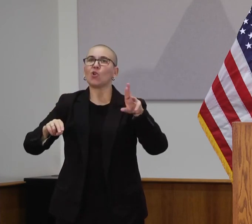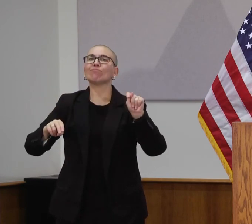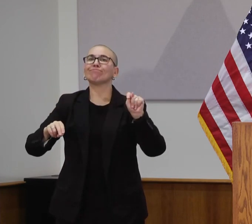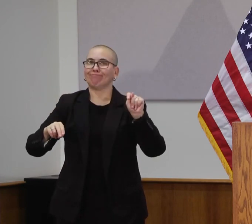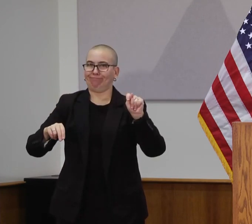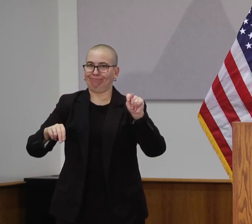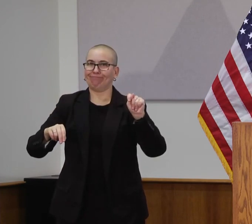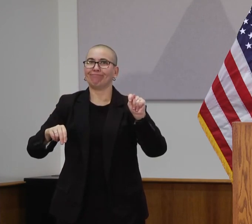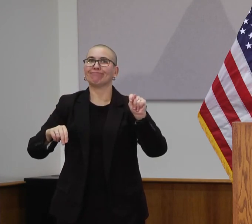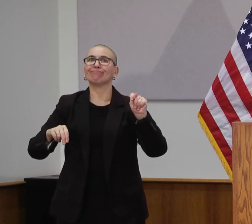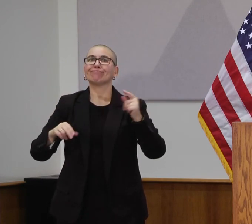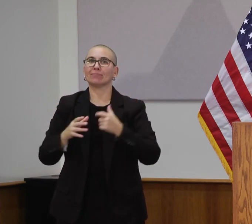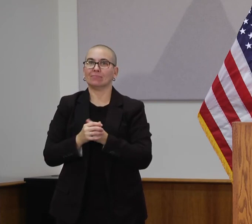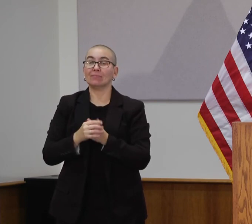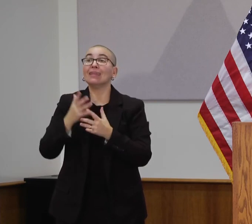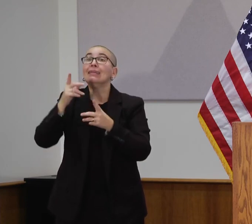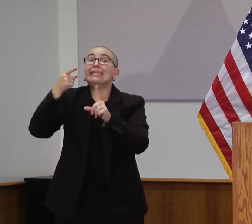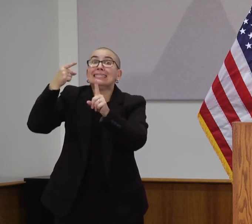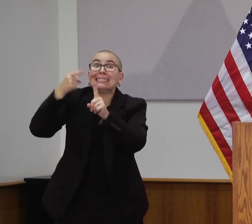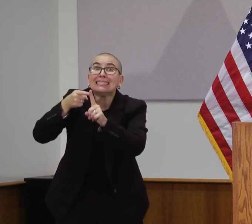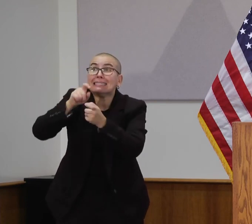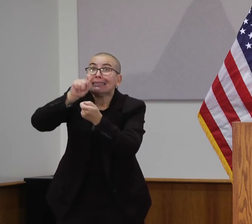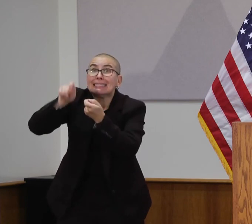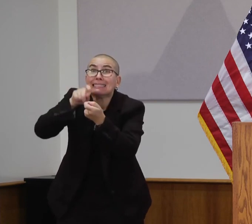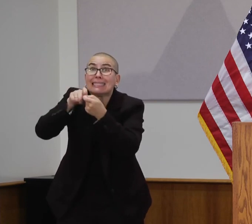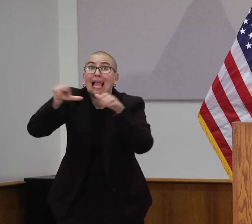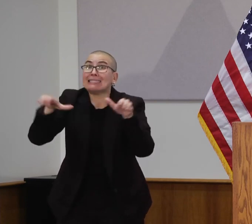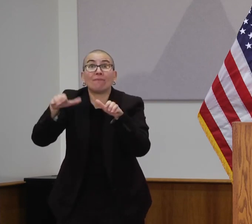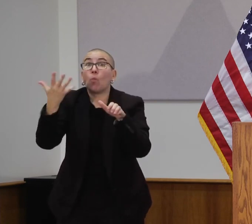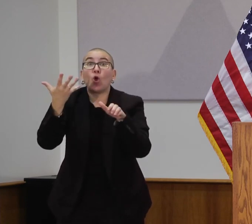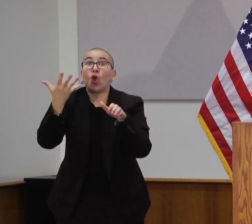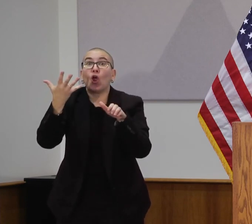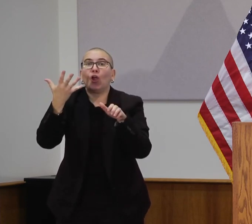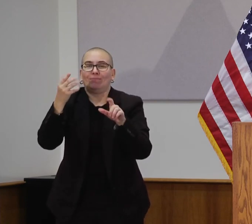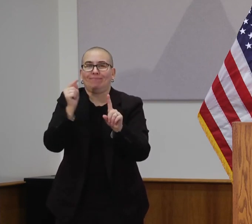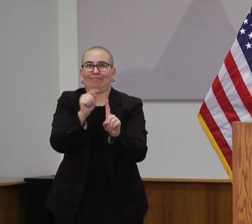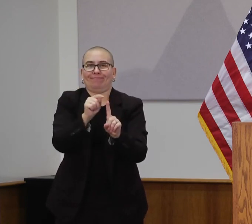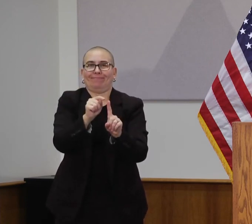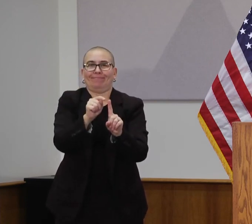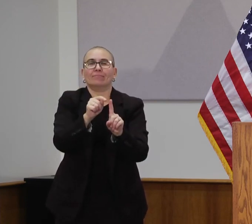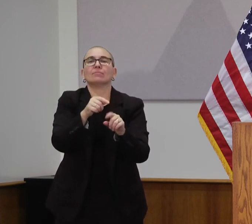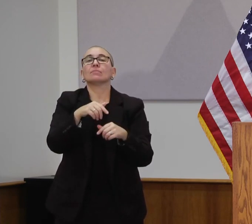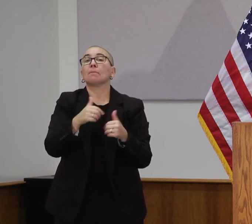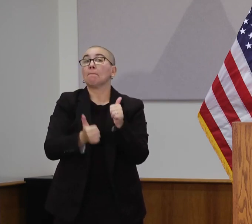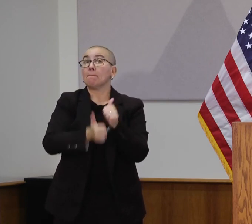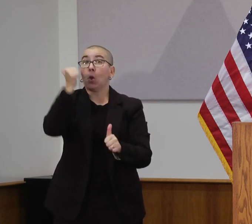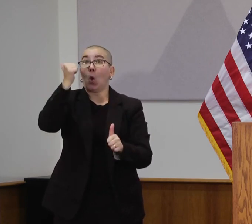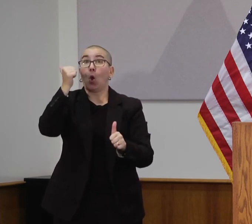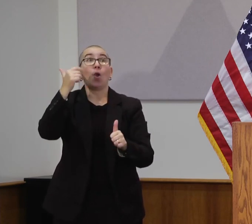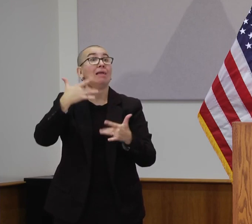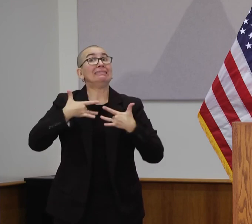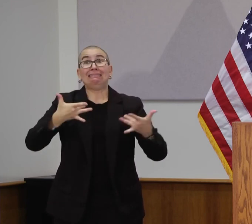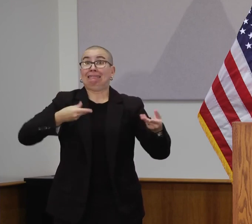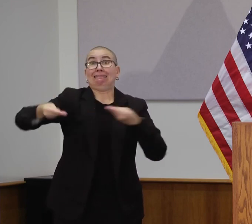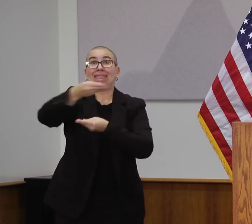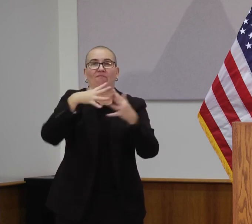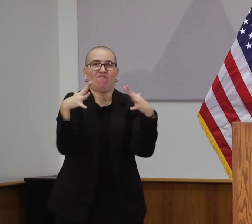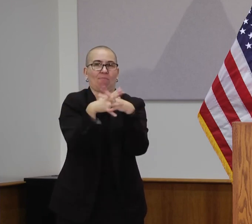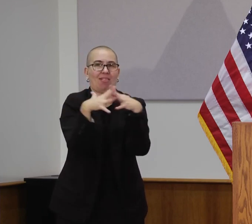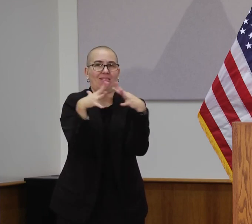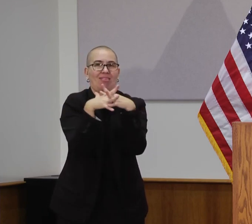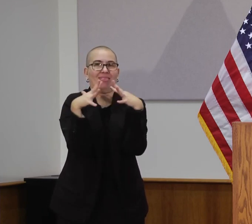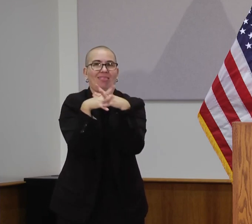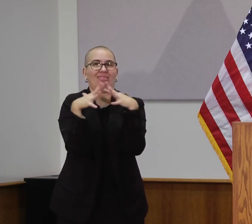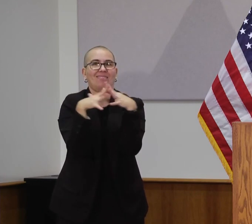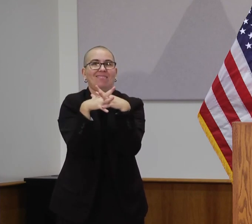various types of activities where we're seeing the most cases have been football, in